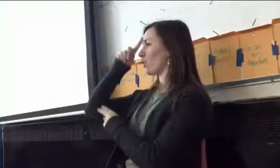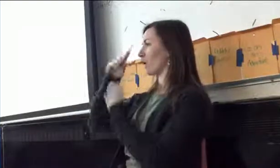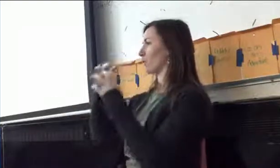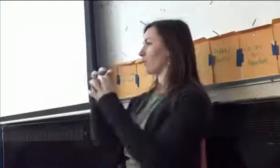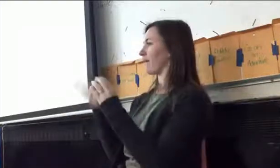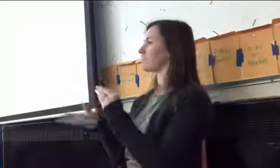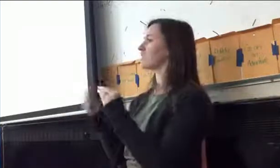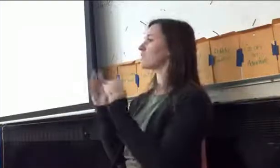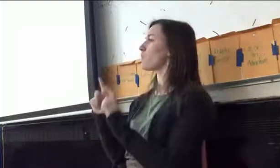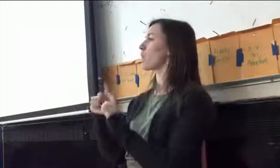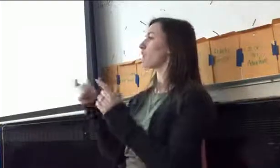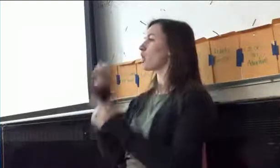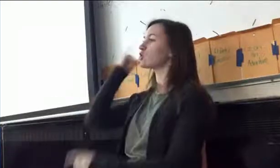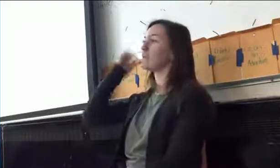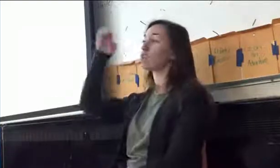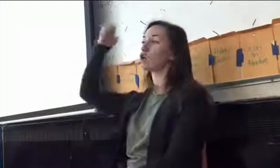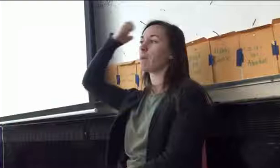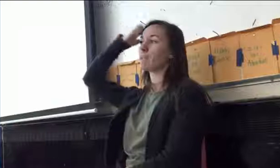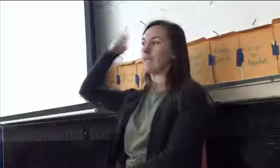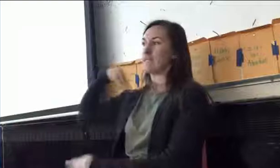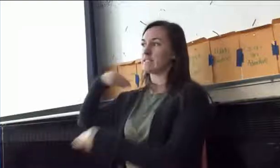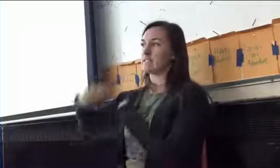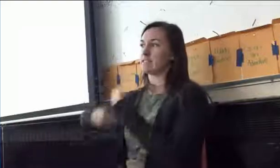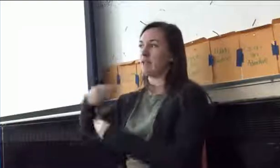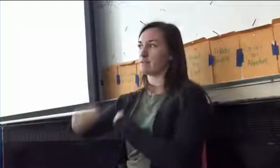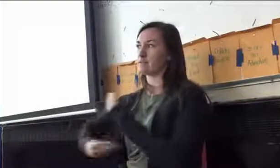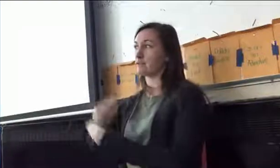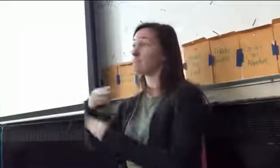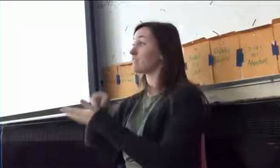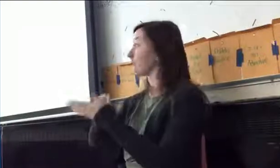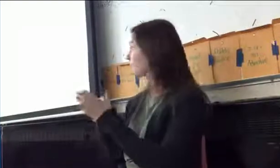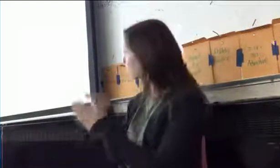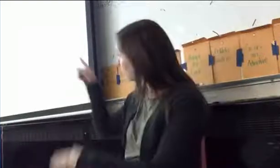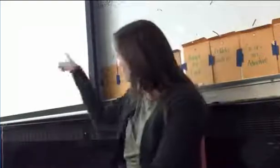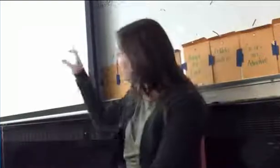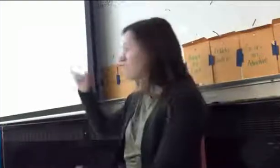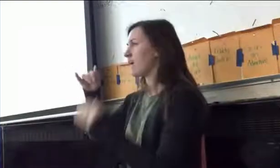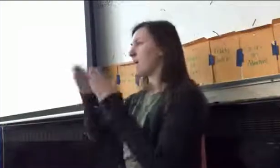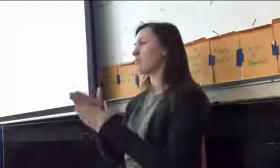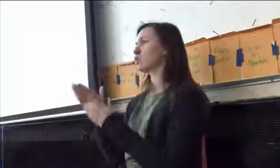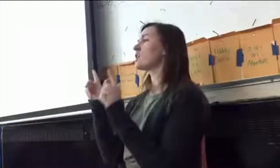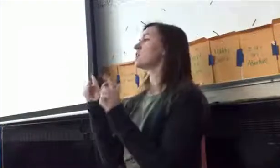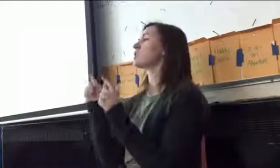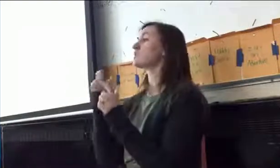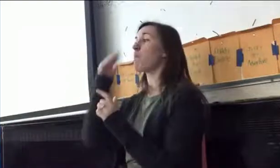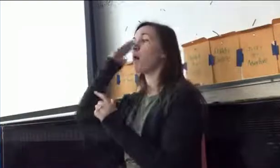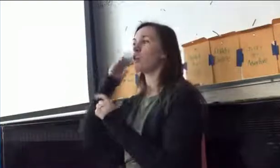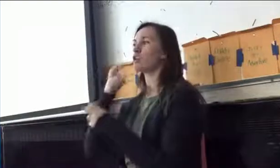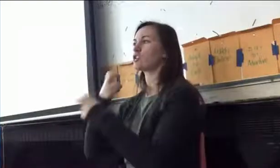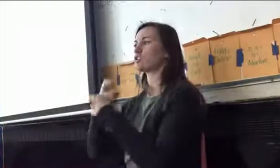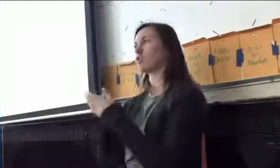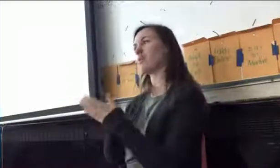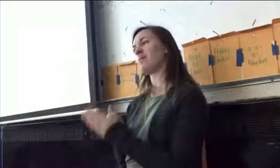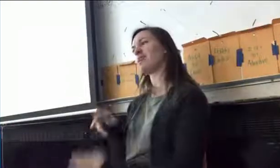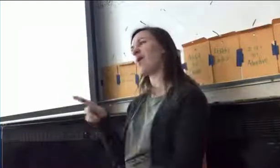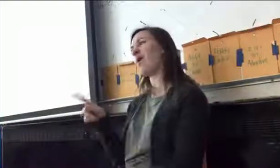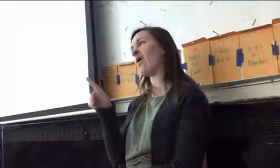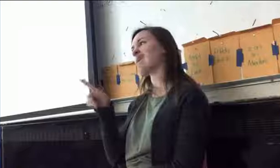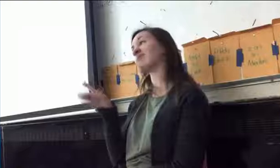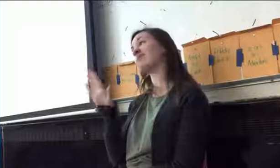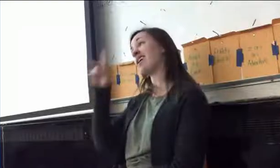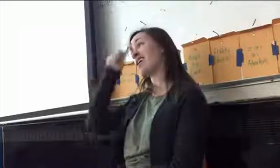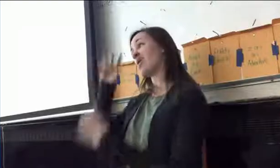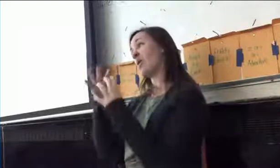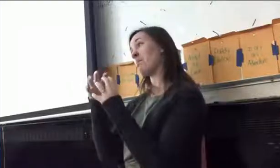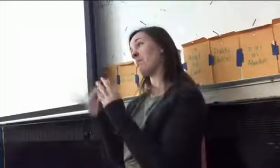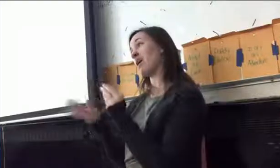who has a European descent. Therefore, this person has a smaller skull, therefore a smaller brain, therefore is